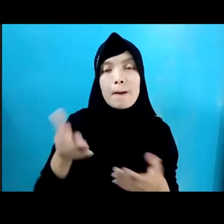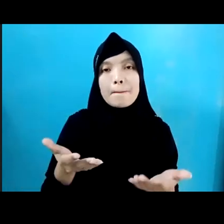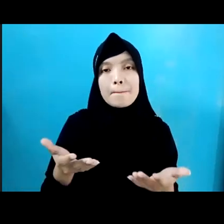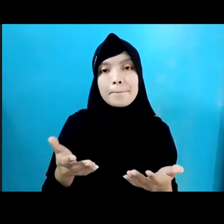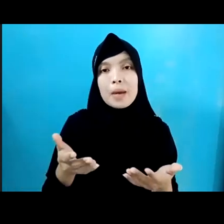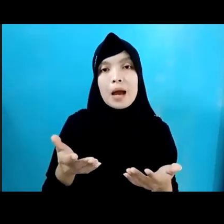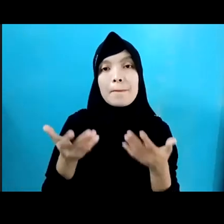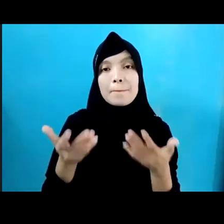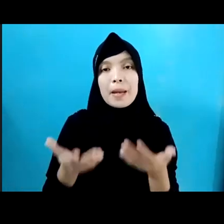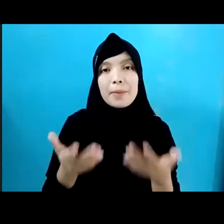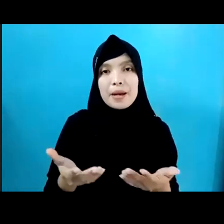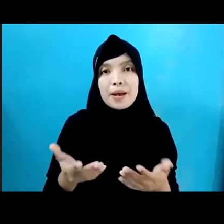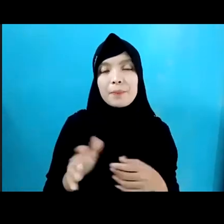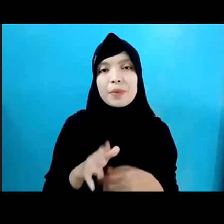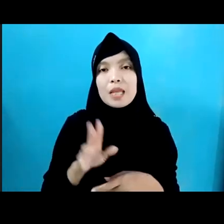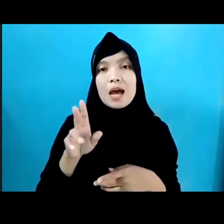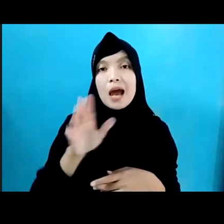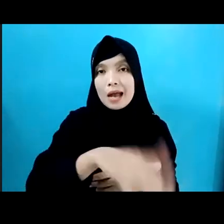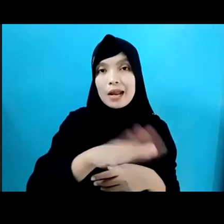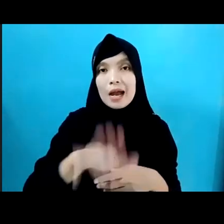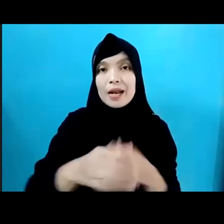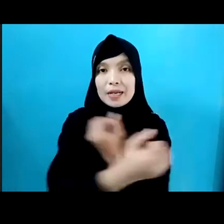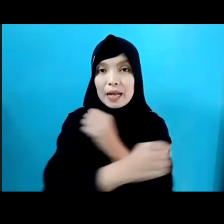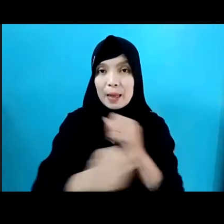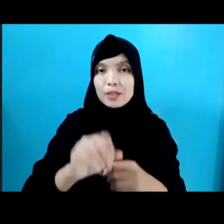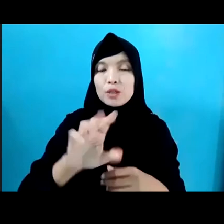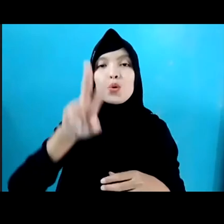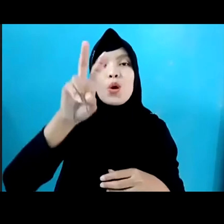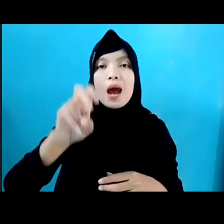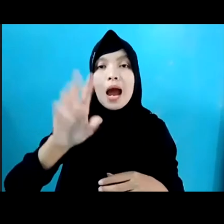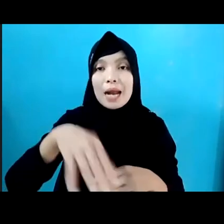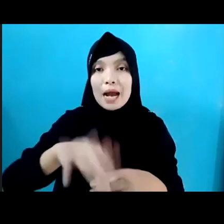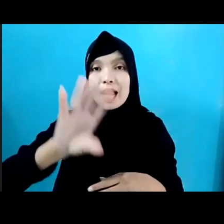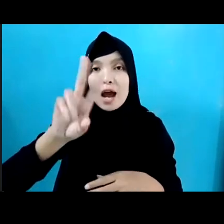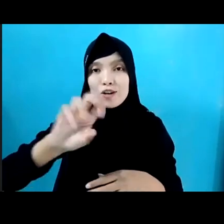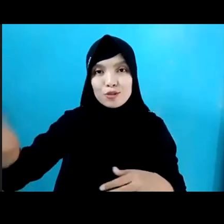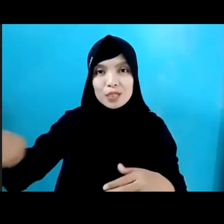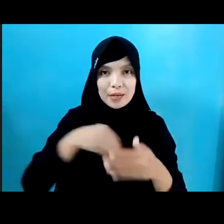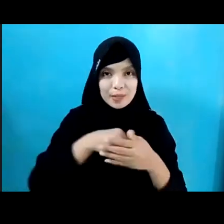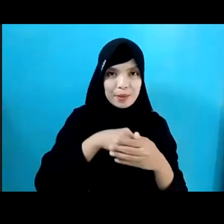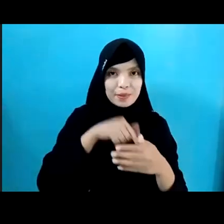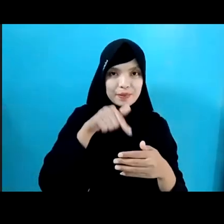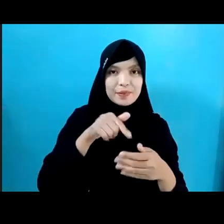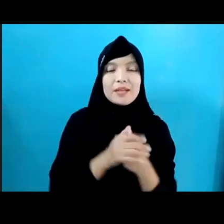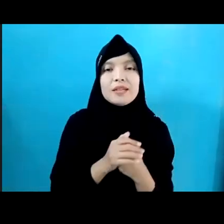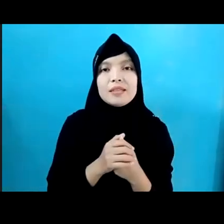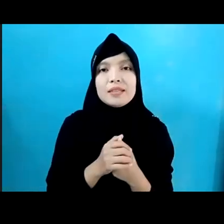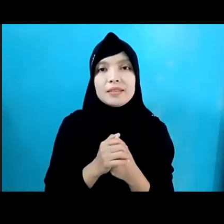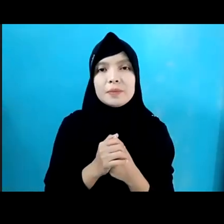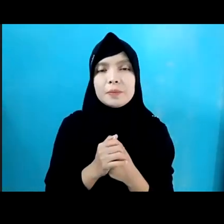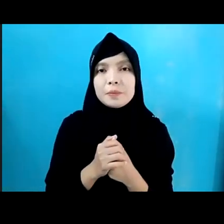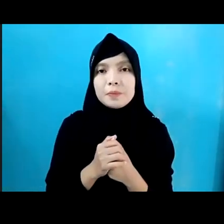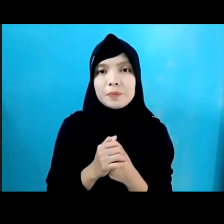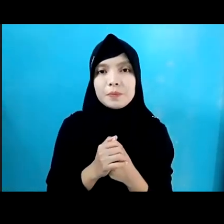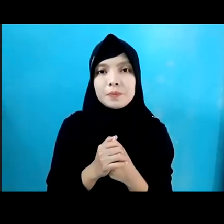So I Think With That Goes The Other Side Of The Coin Which Means